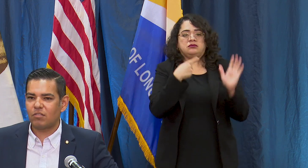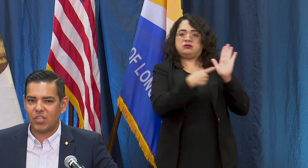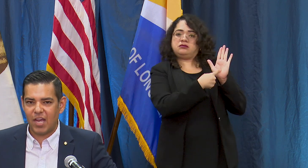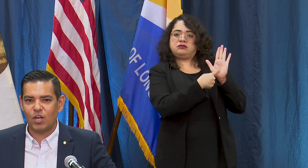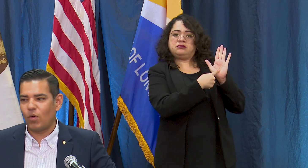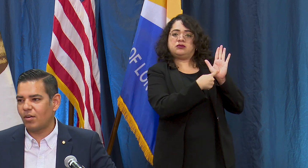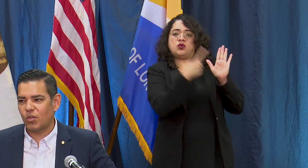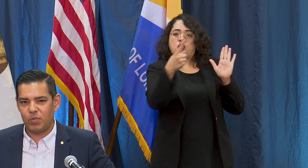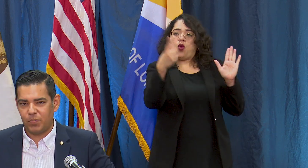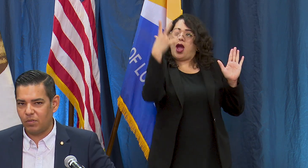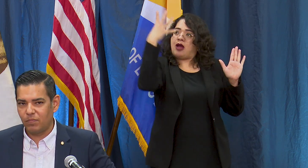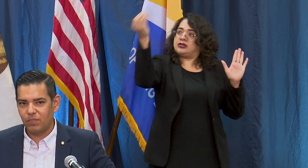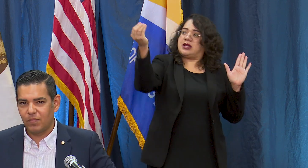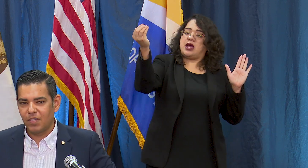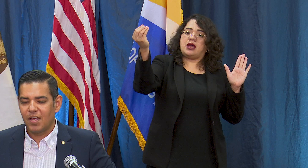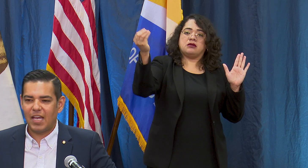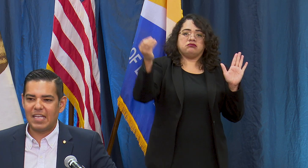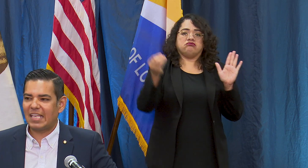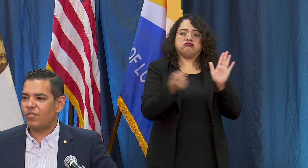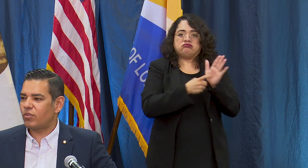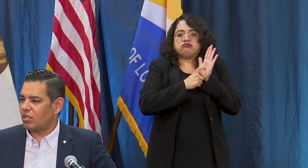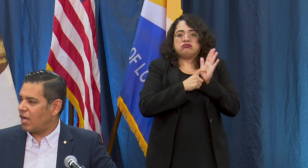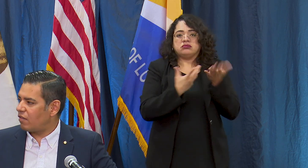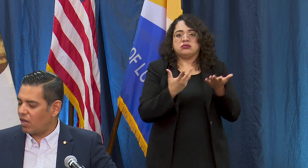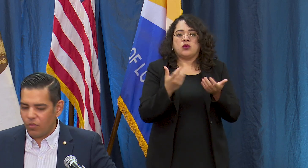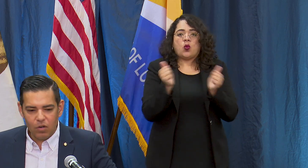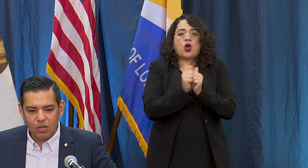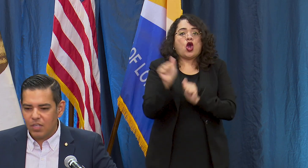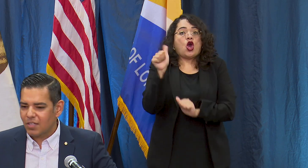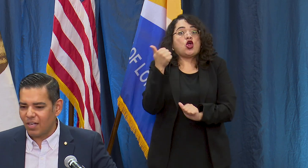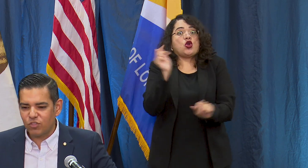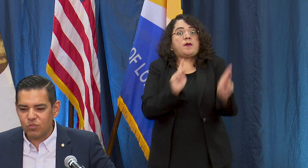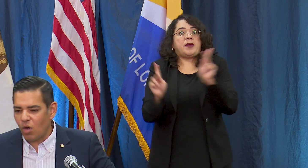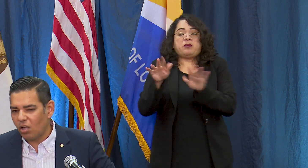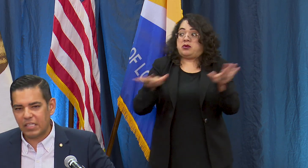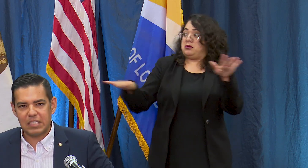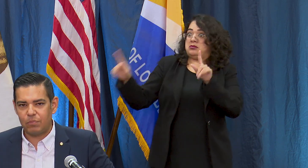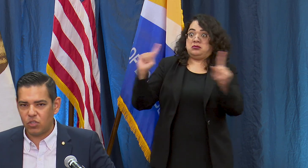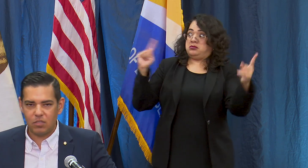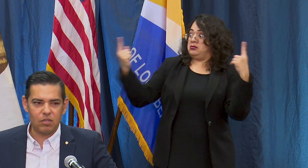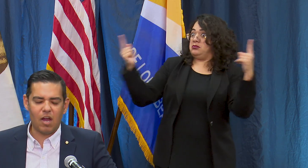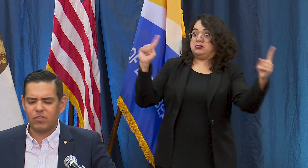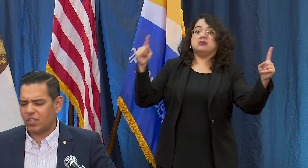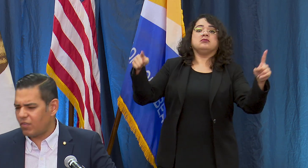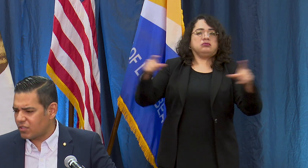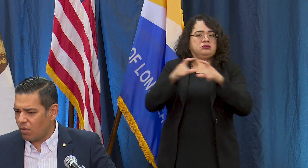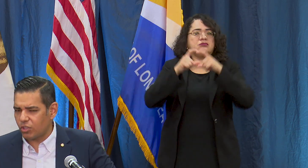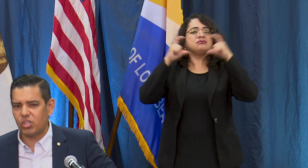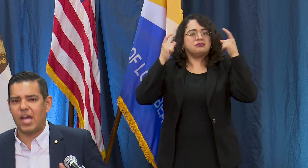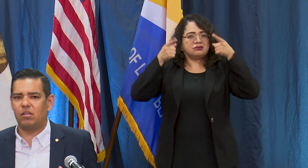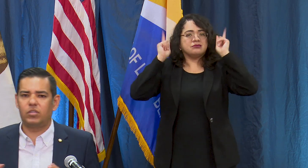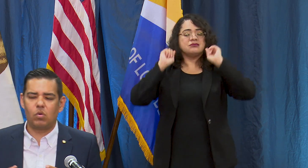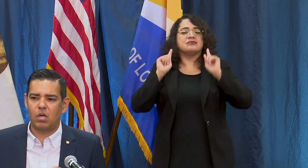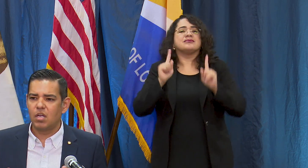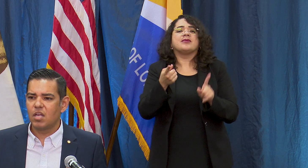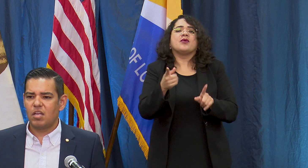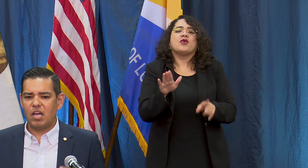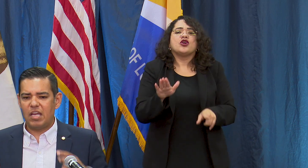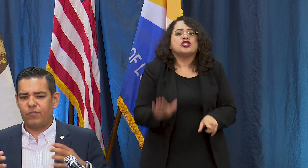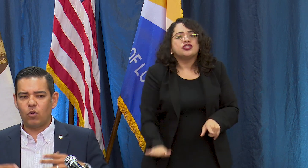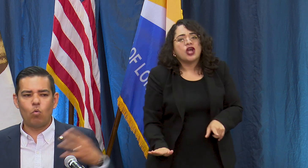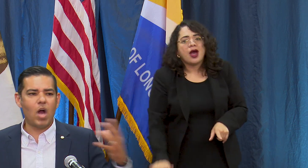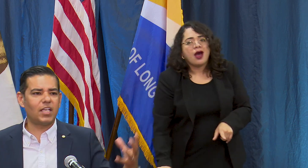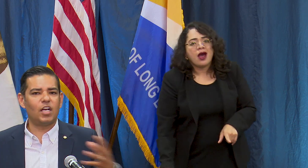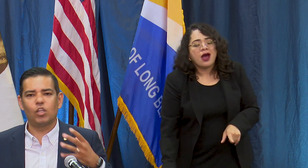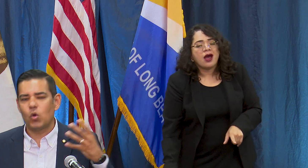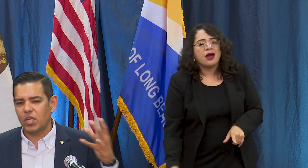if you're outside around other people. And I get that there's a lot of other kind of small exceptions. Obviously, if a small child or